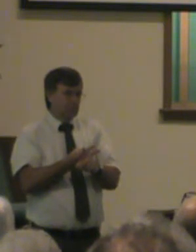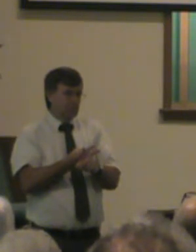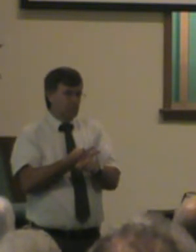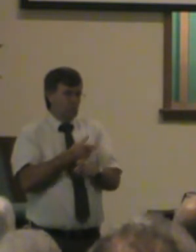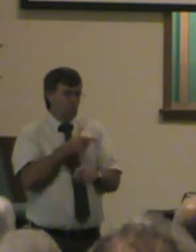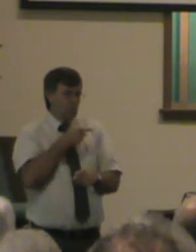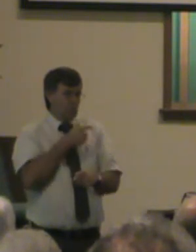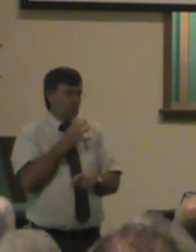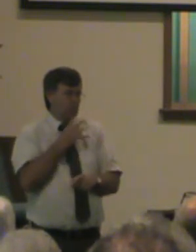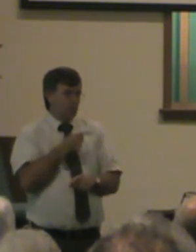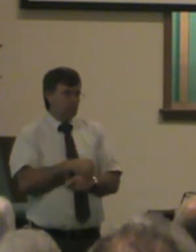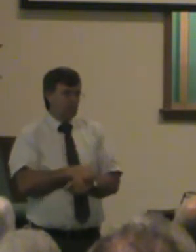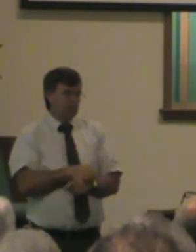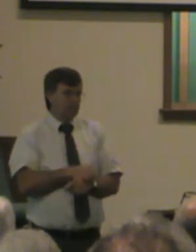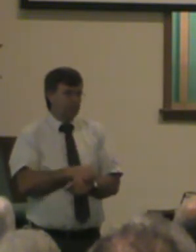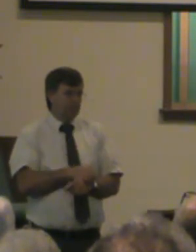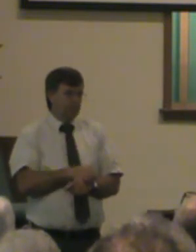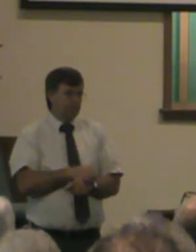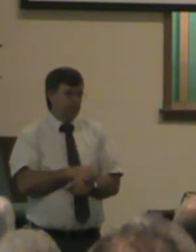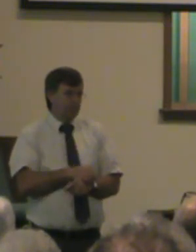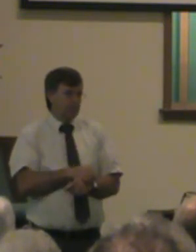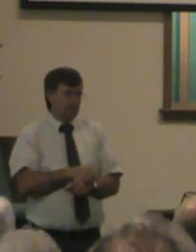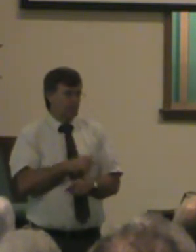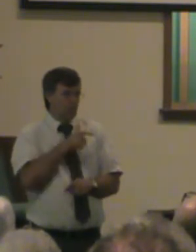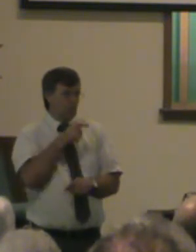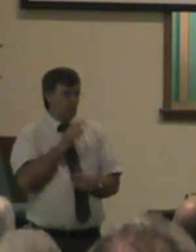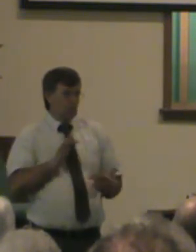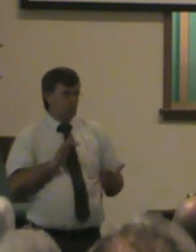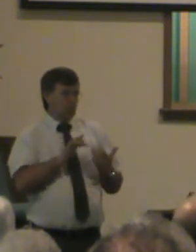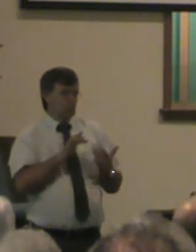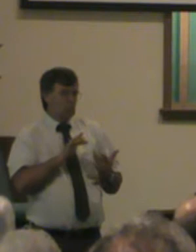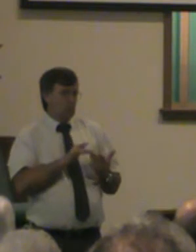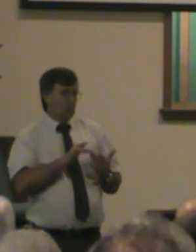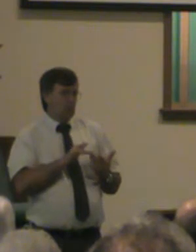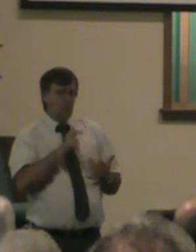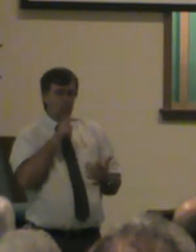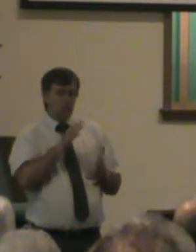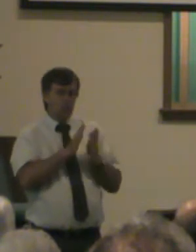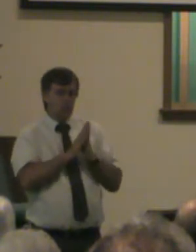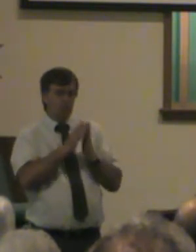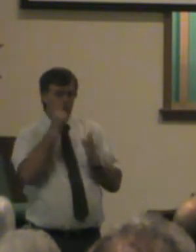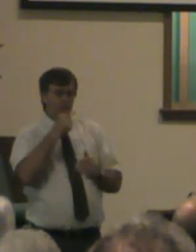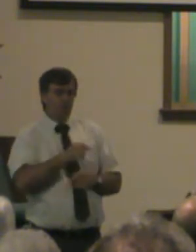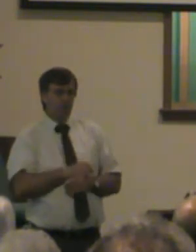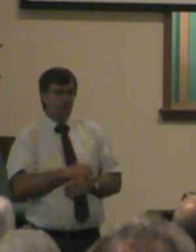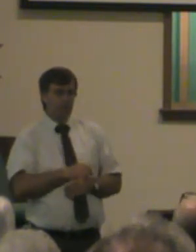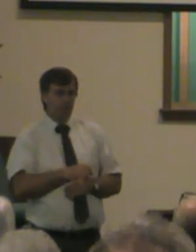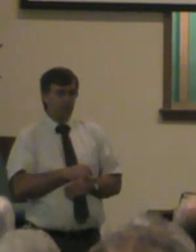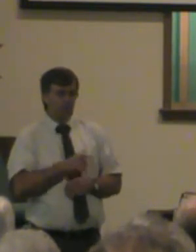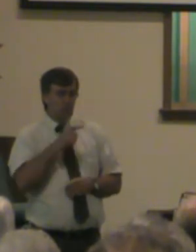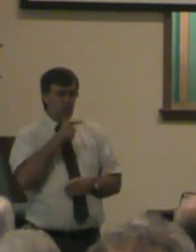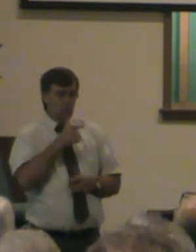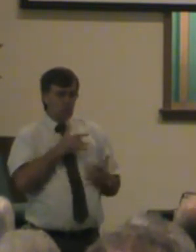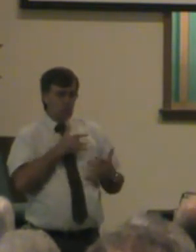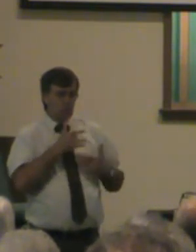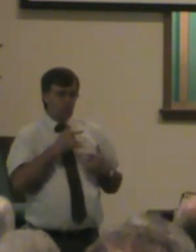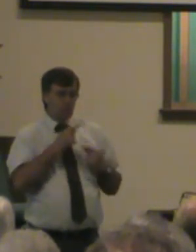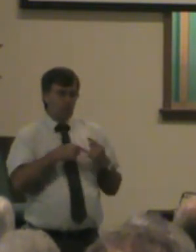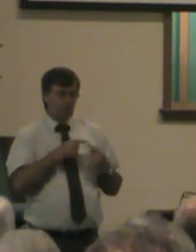Who did you talk to? Who did you reach out to? Who did you pray for? Who are you concerned